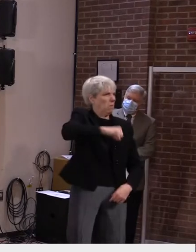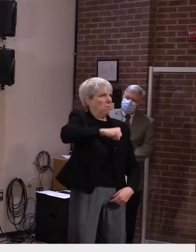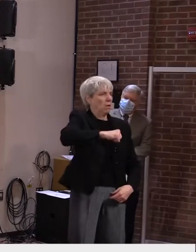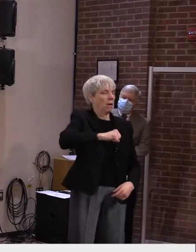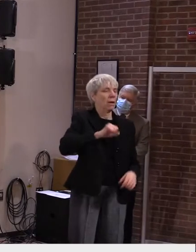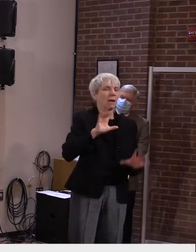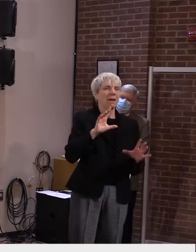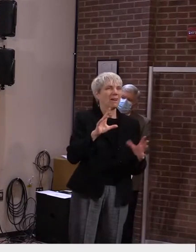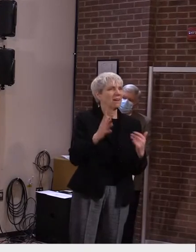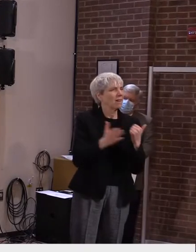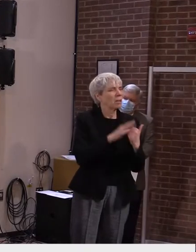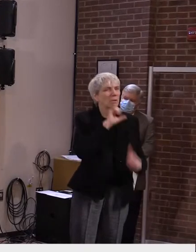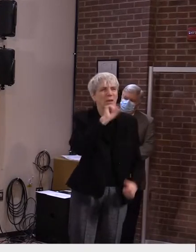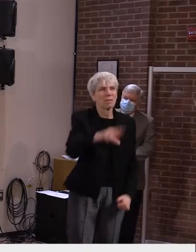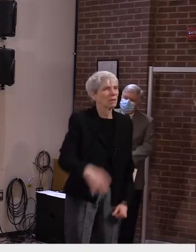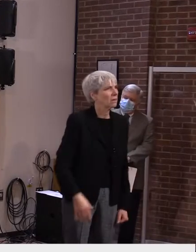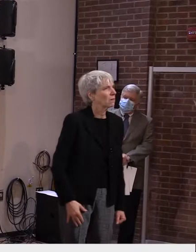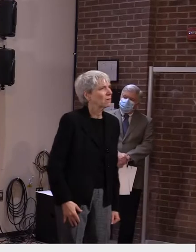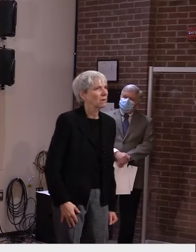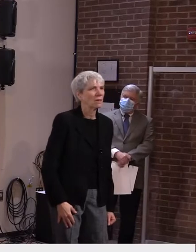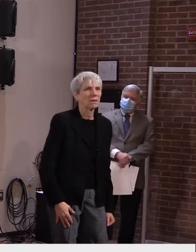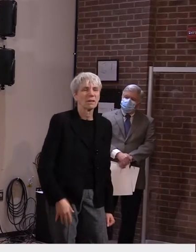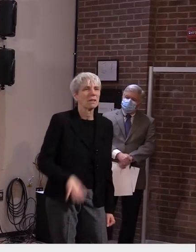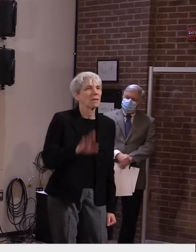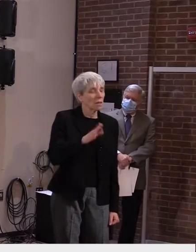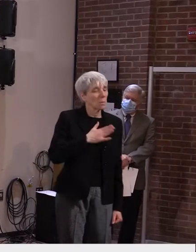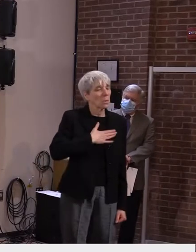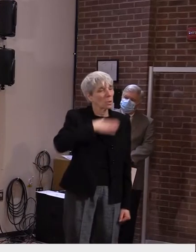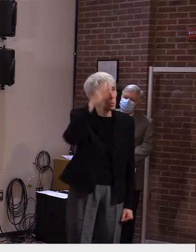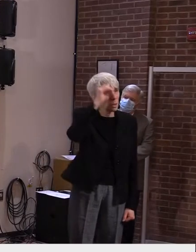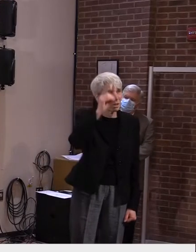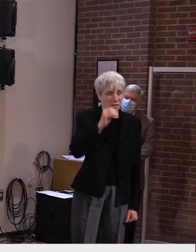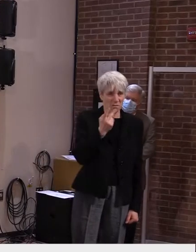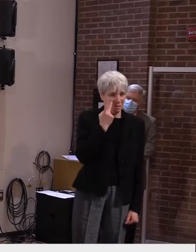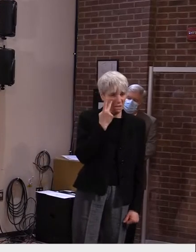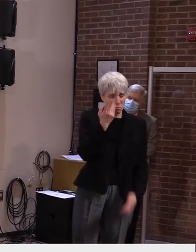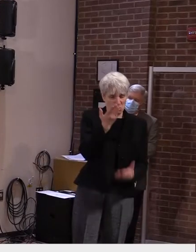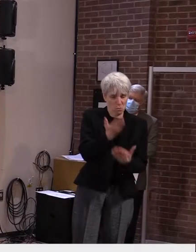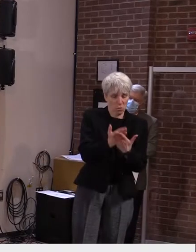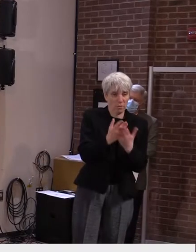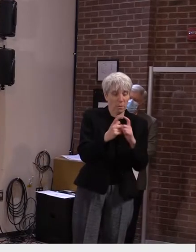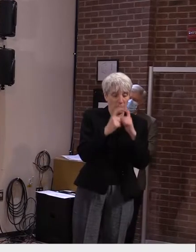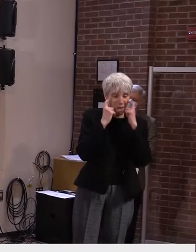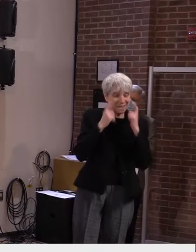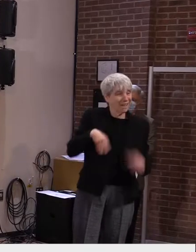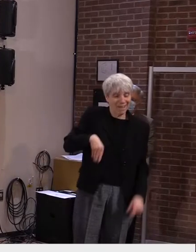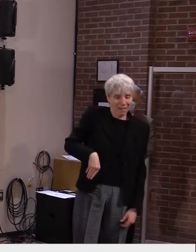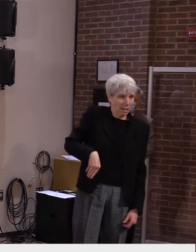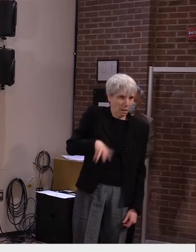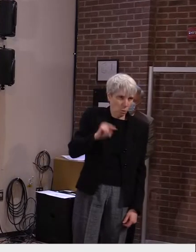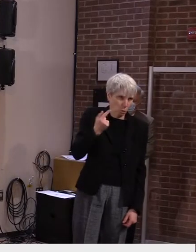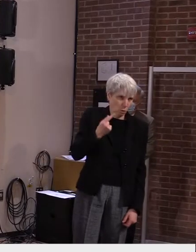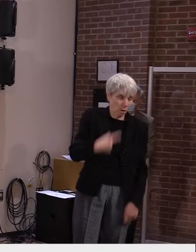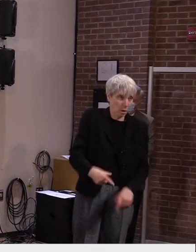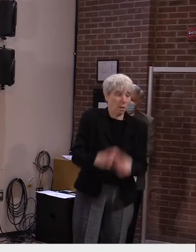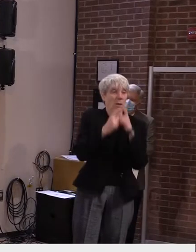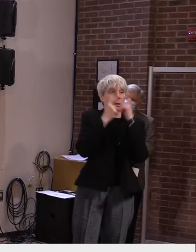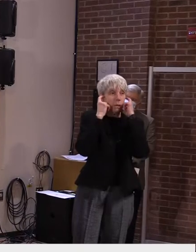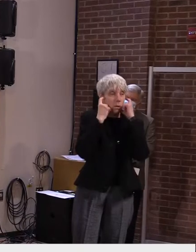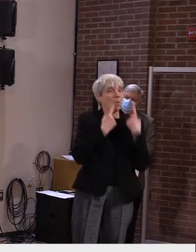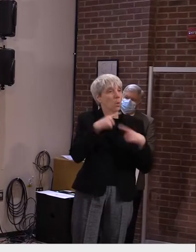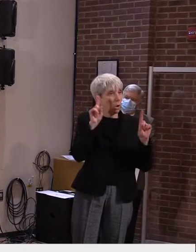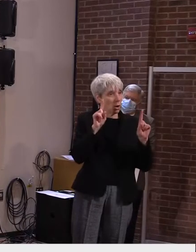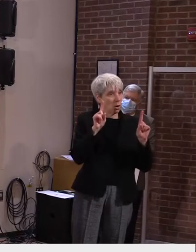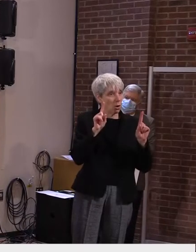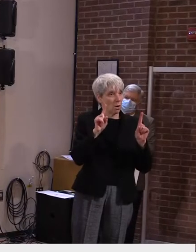further. From my standpoint, we know masks can be effective if you're wearing them. And forcing people to wear them has